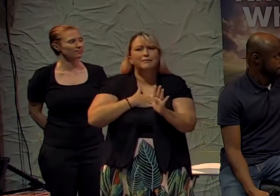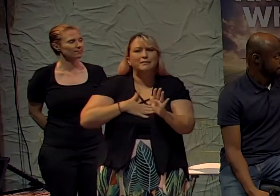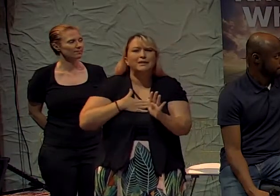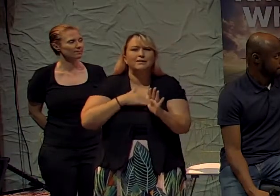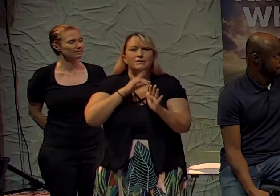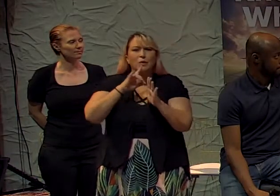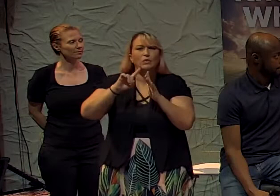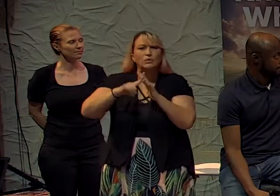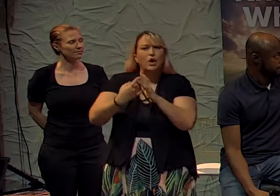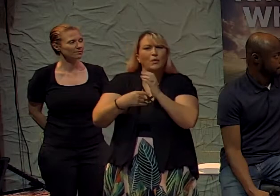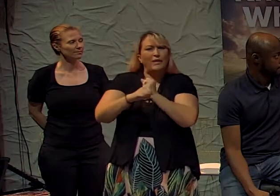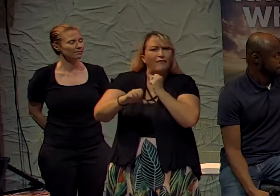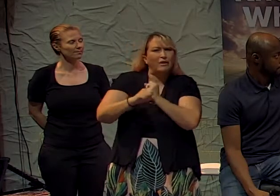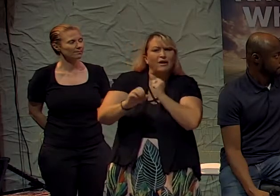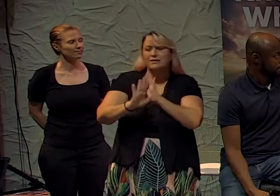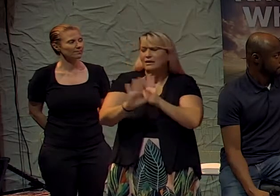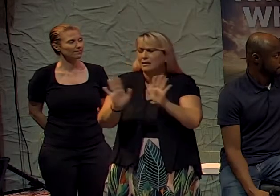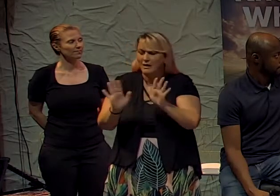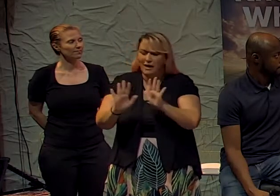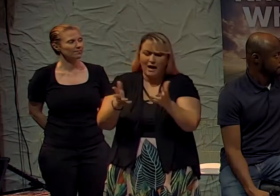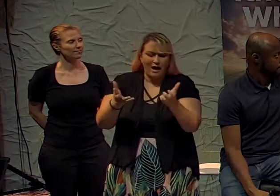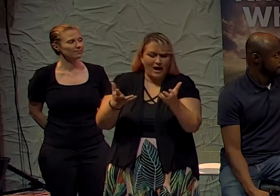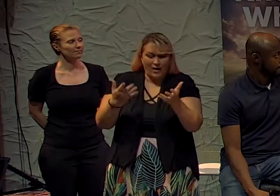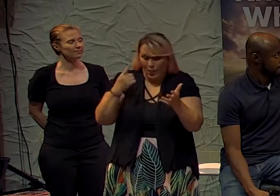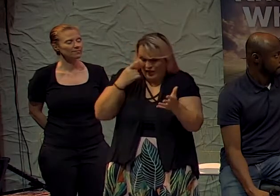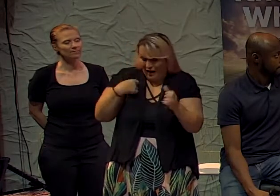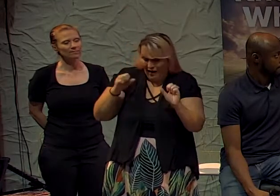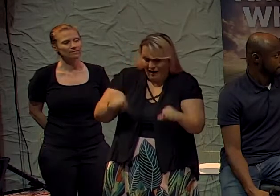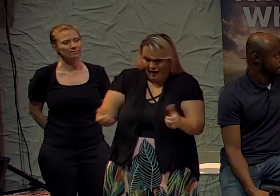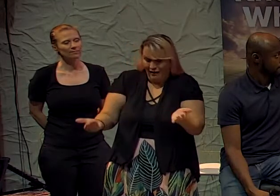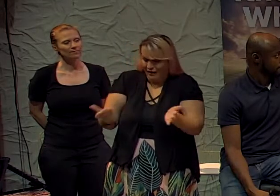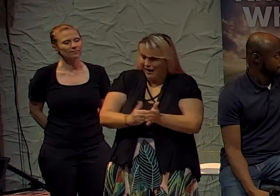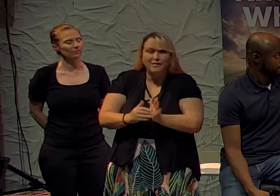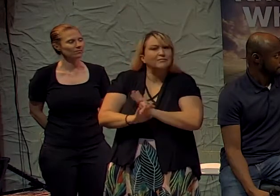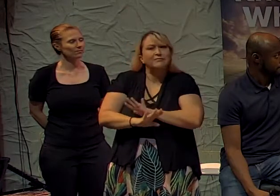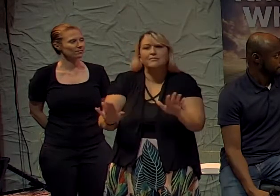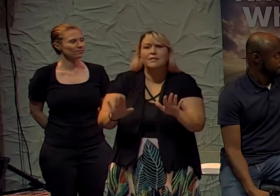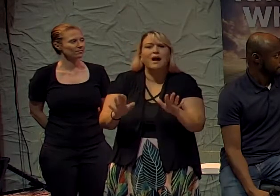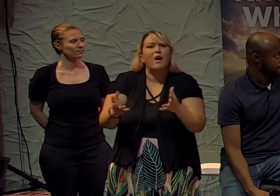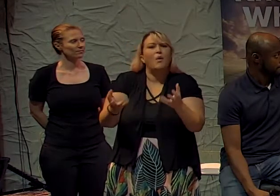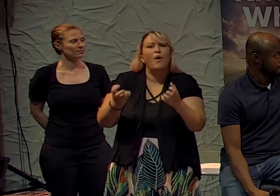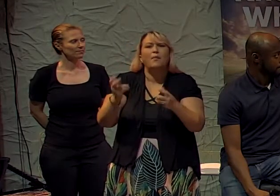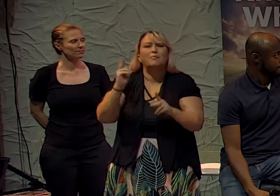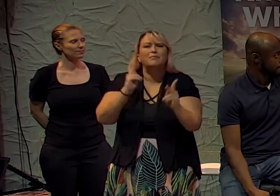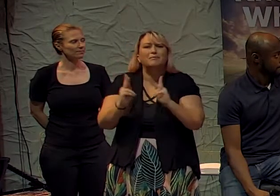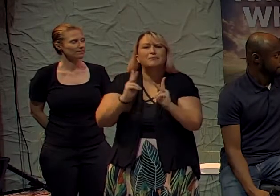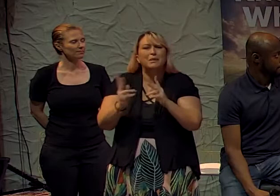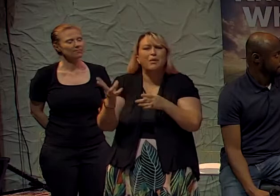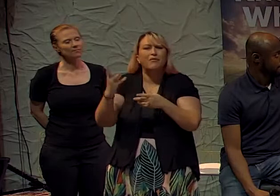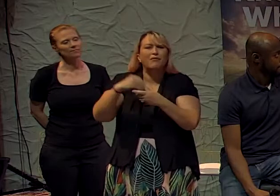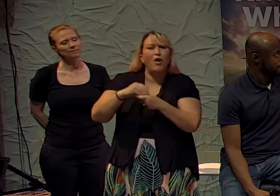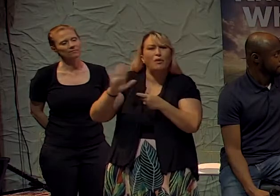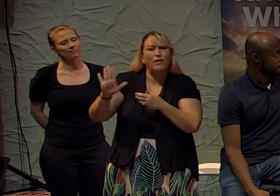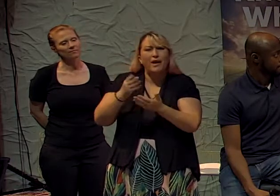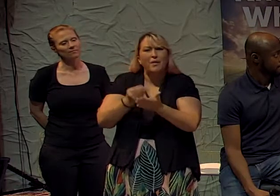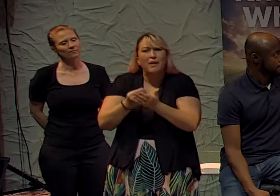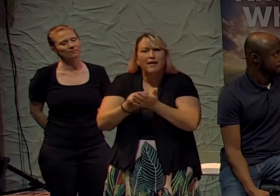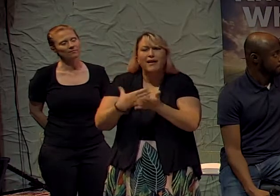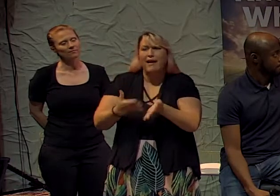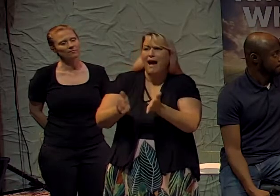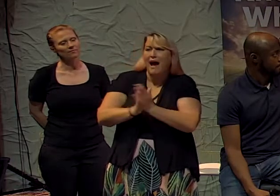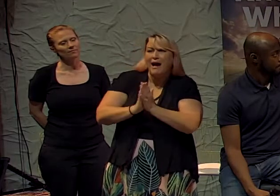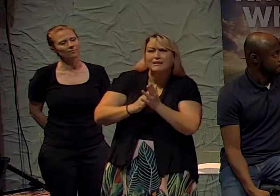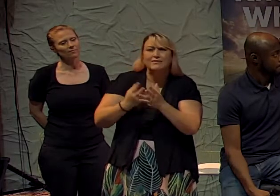with advertising, because I said, I just don't think I can do it again. I don't want to get people involved with their finances and ask for